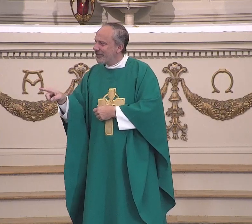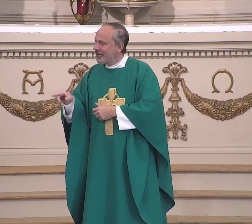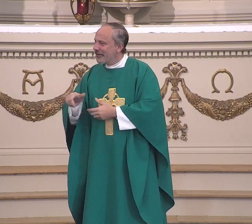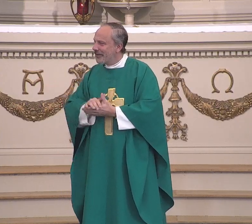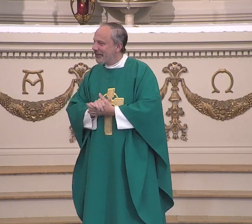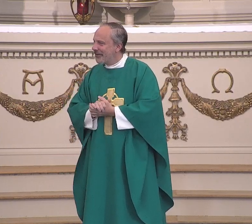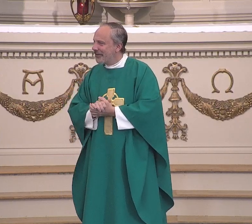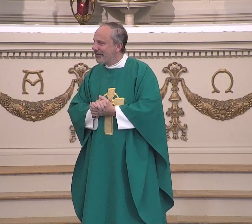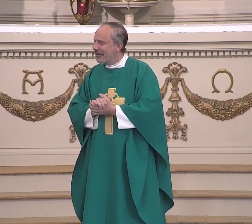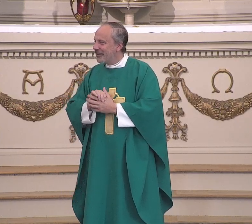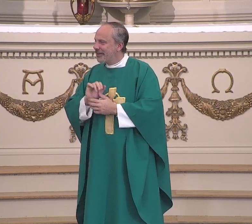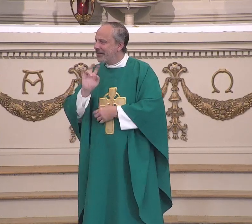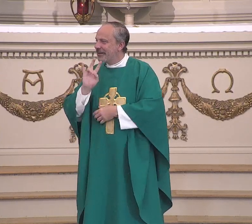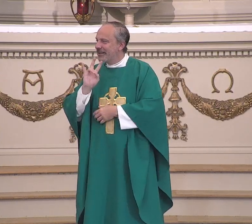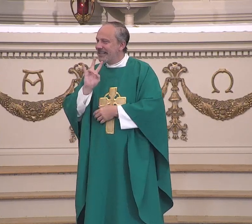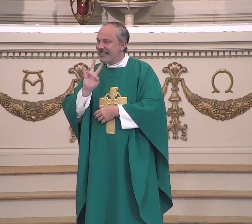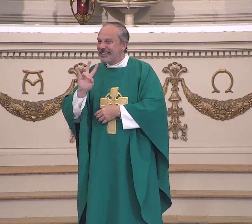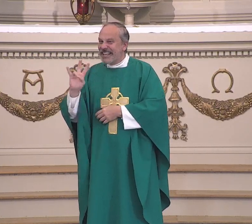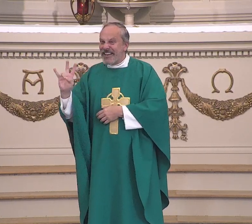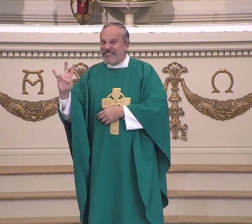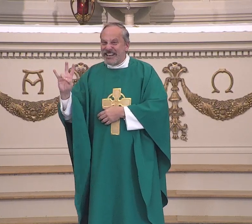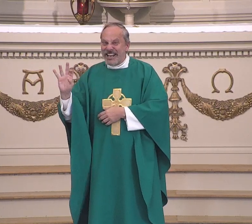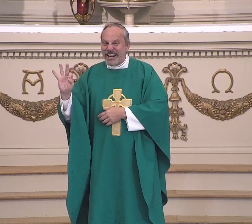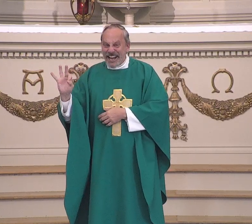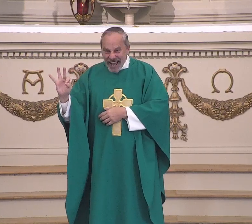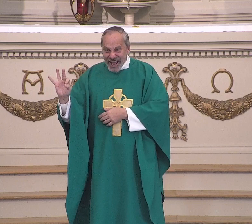How old are you?